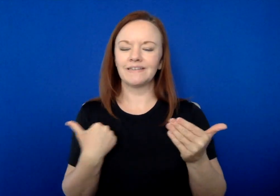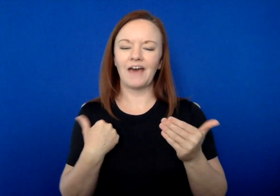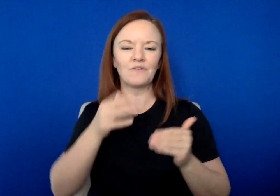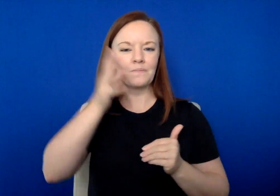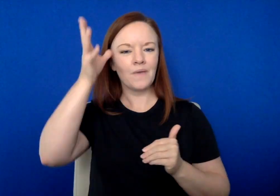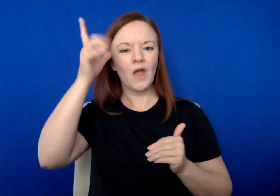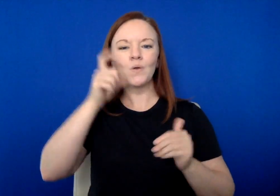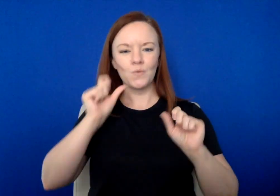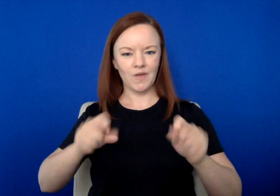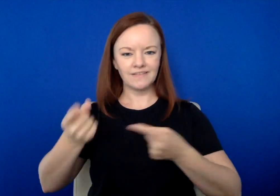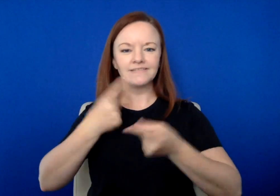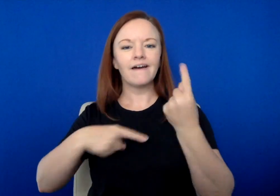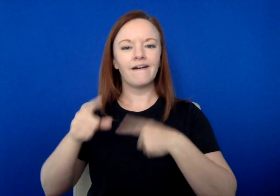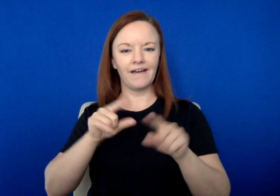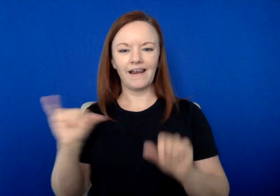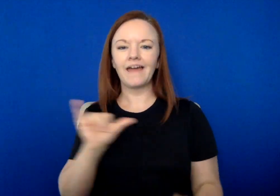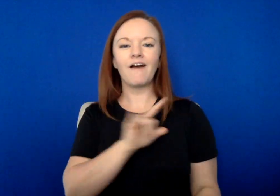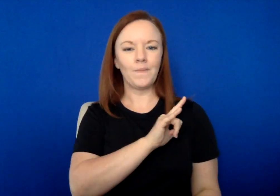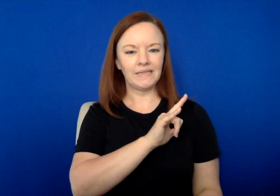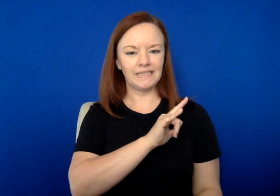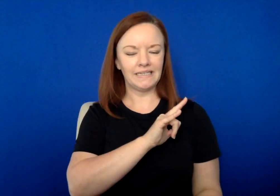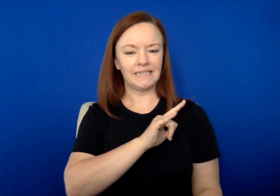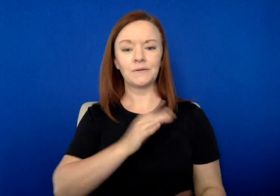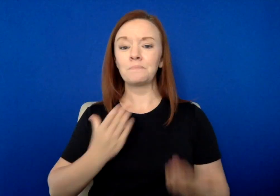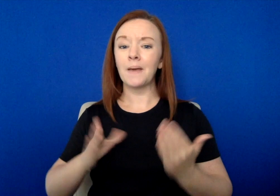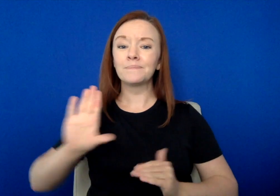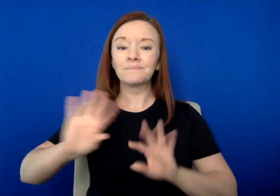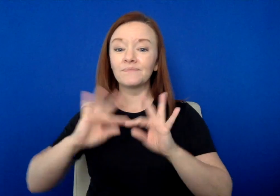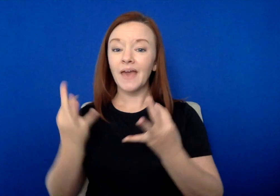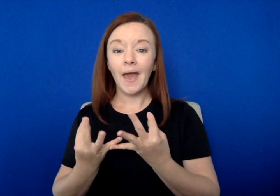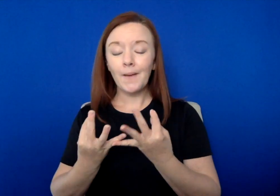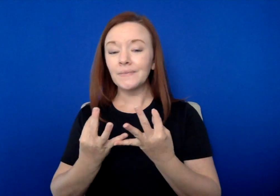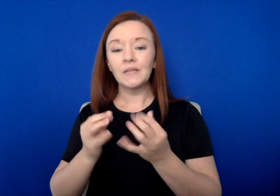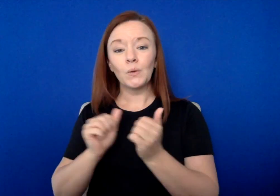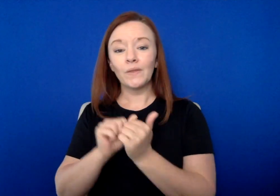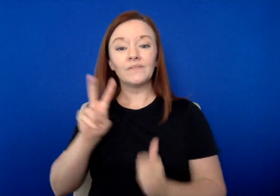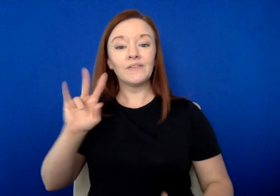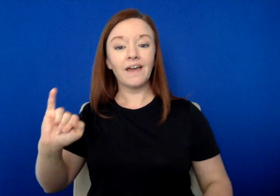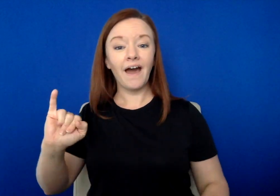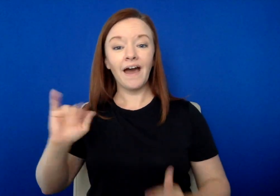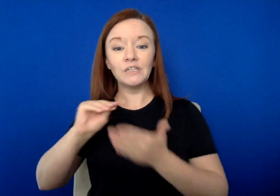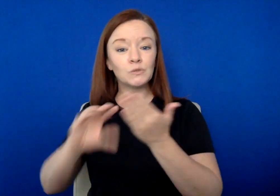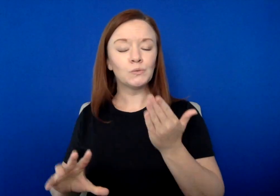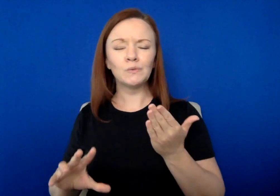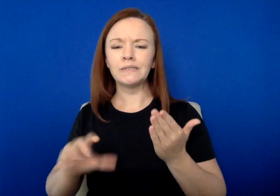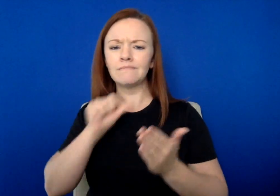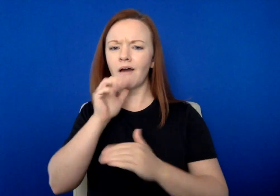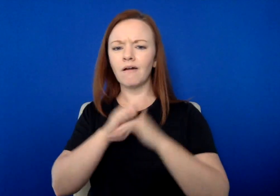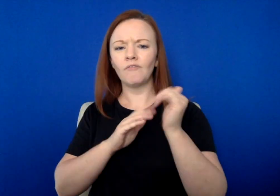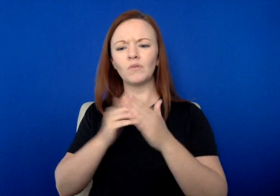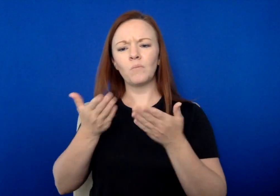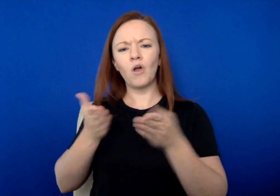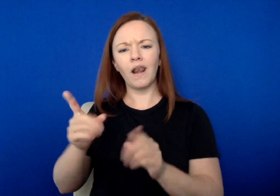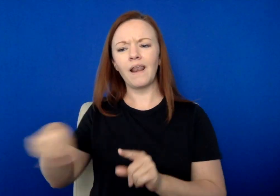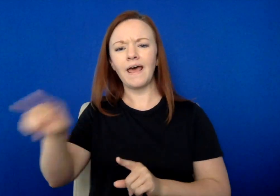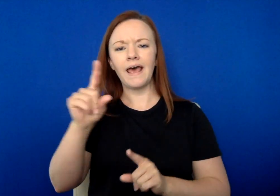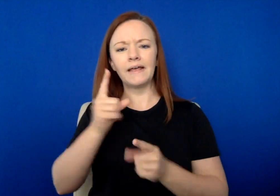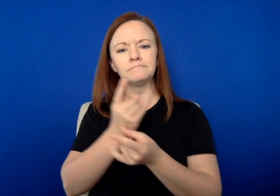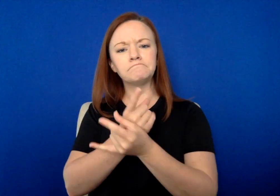like Morales, or a family that is totally comfortable with letting visually impaired students get around on their own. Some have been